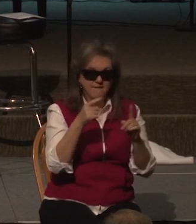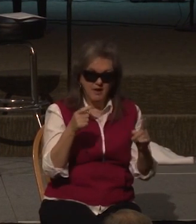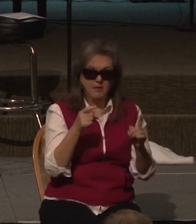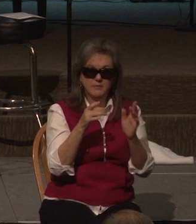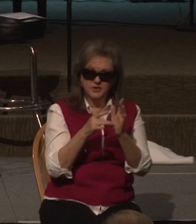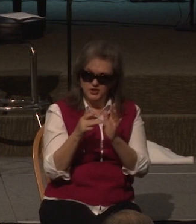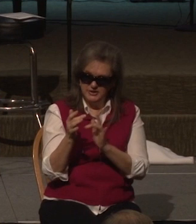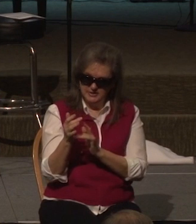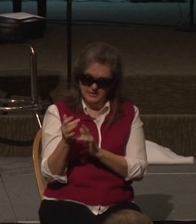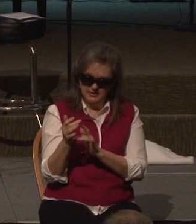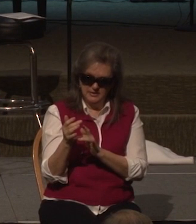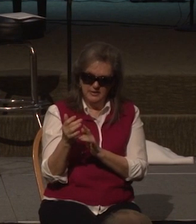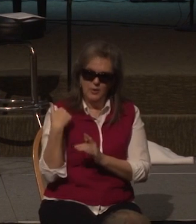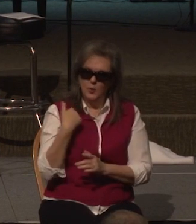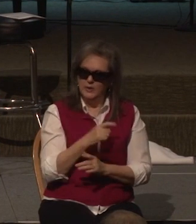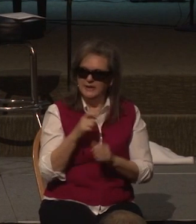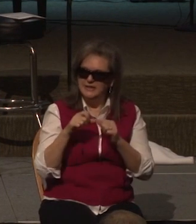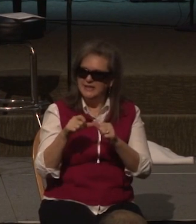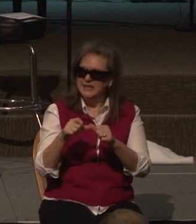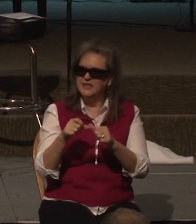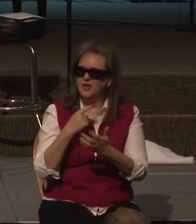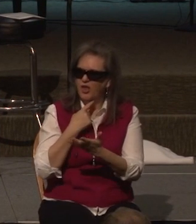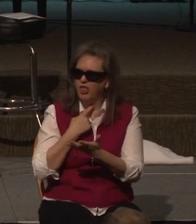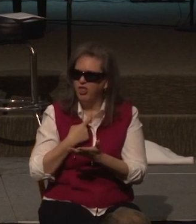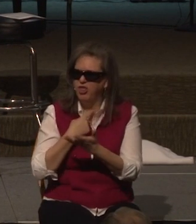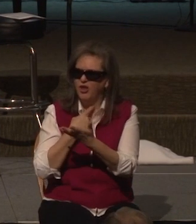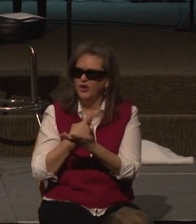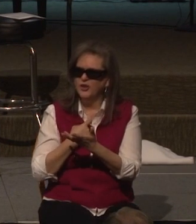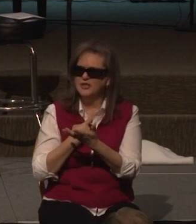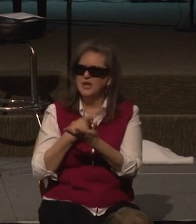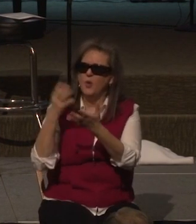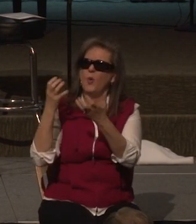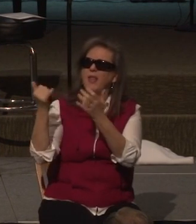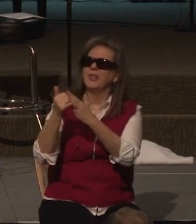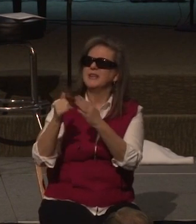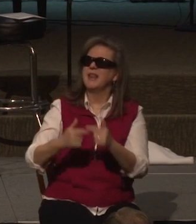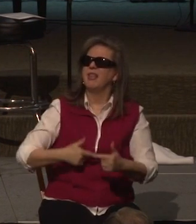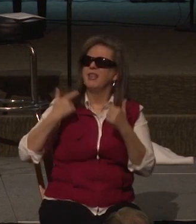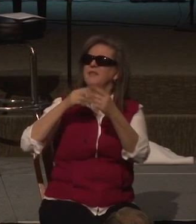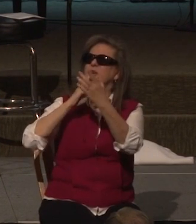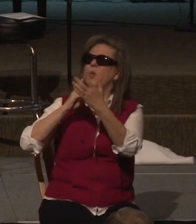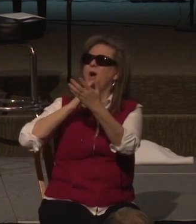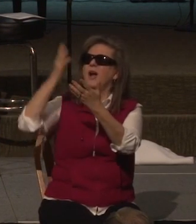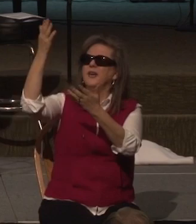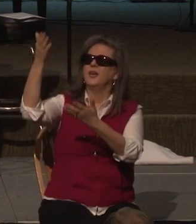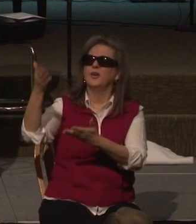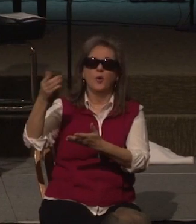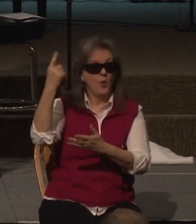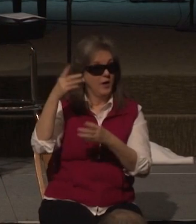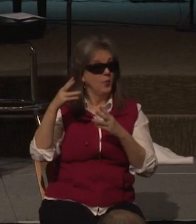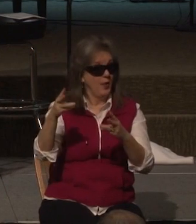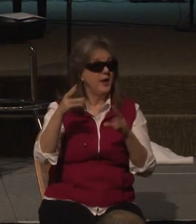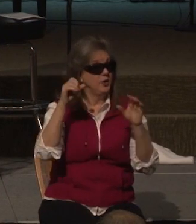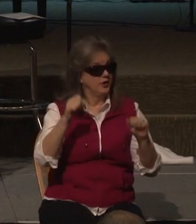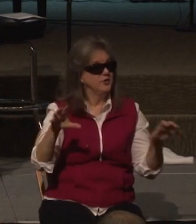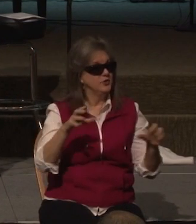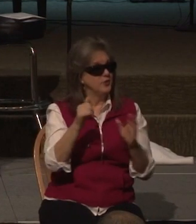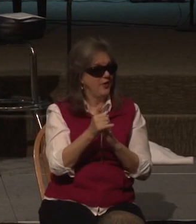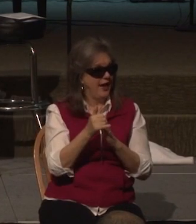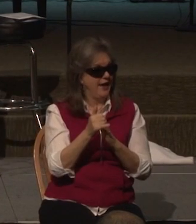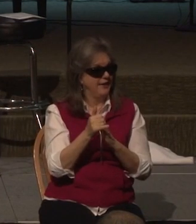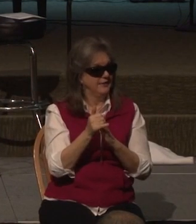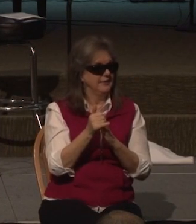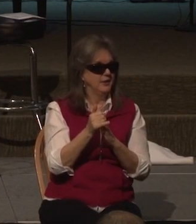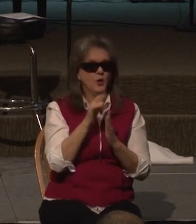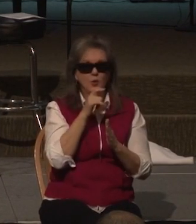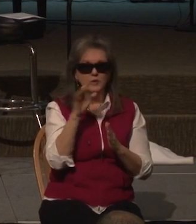Jesus. We need to continue to thirst for this living water. One of the ways of which you can do that, to continue to